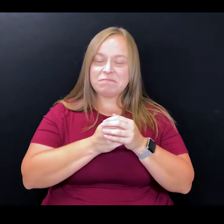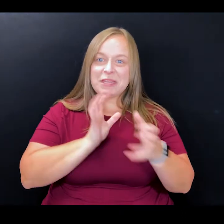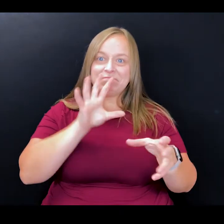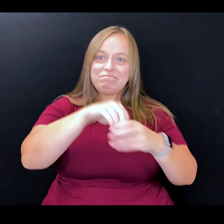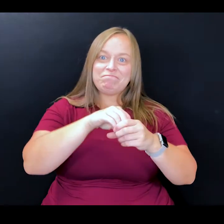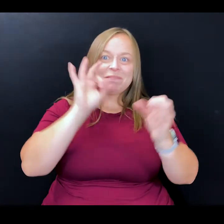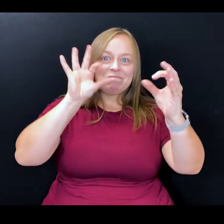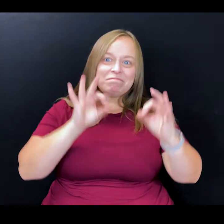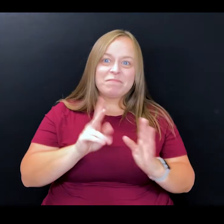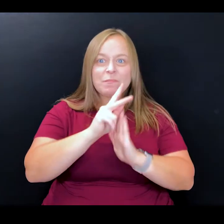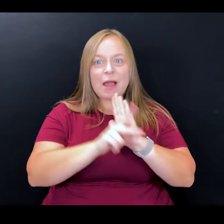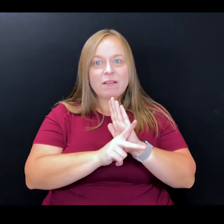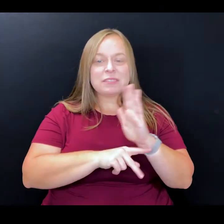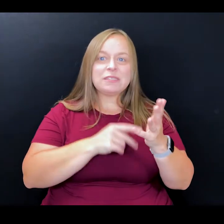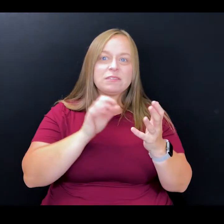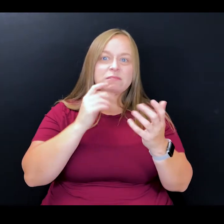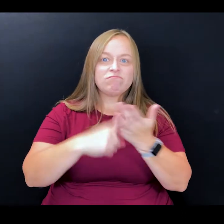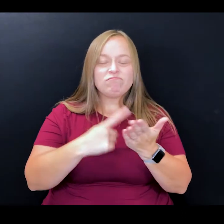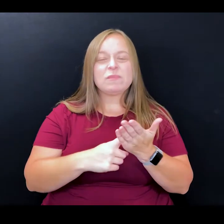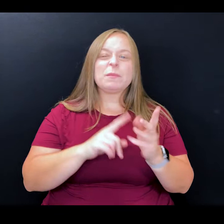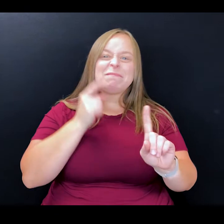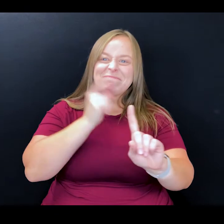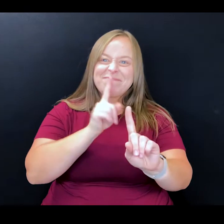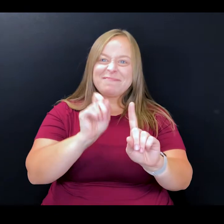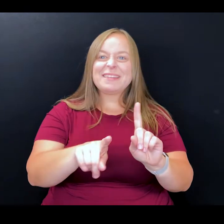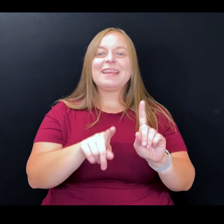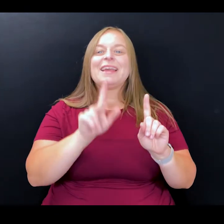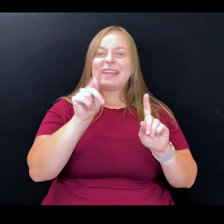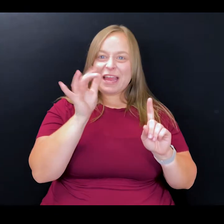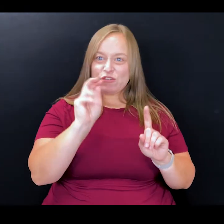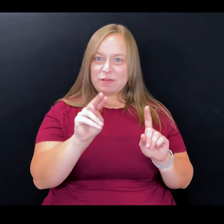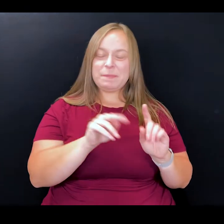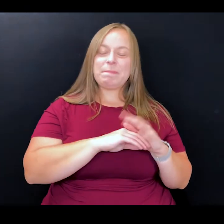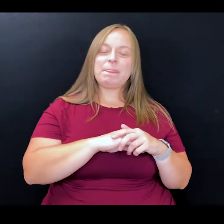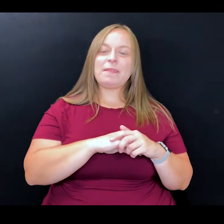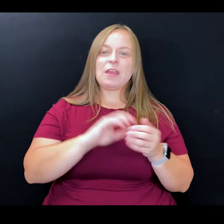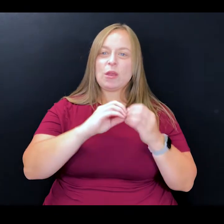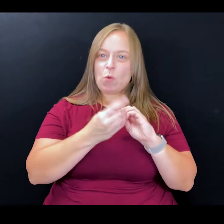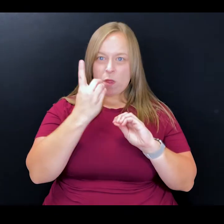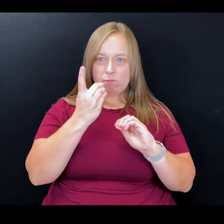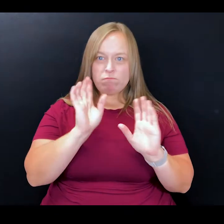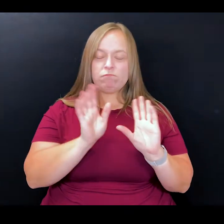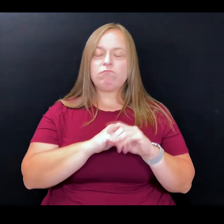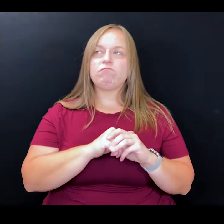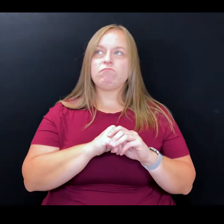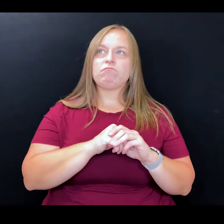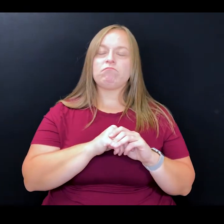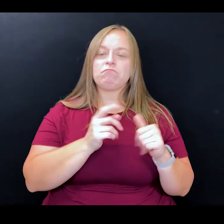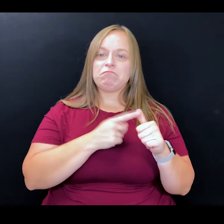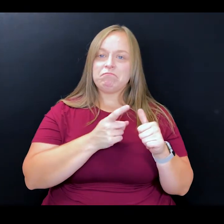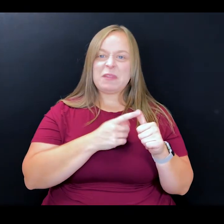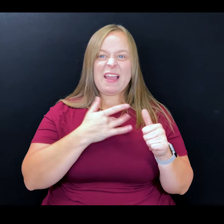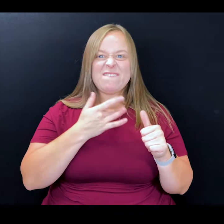services and affected by the policies. But getting back to your question, Katrine, Number one,